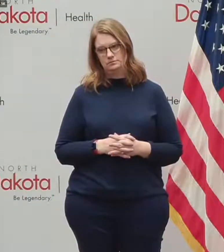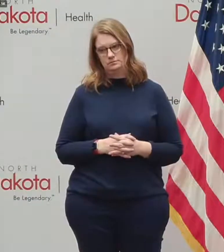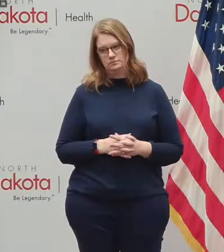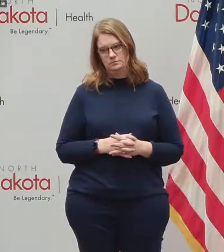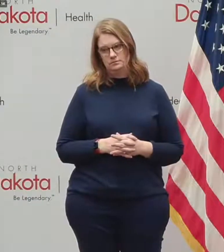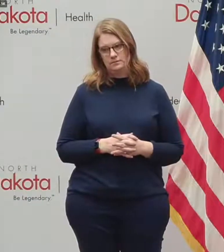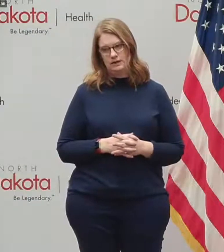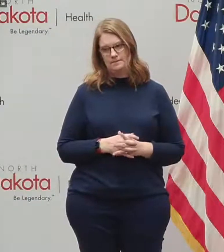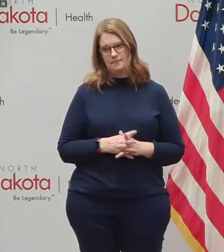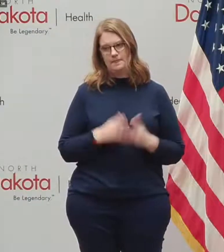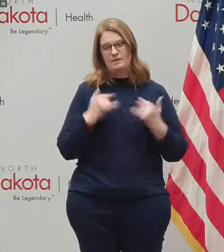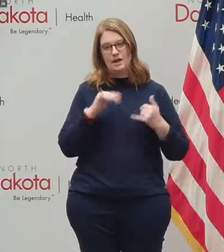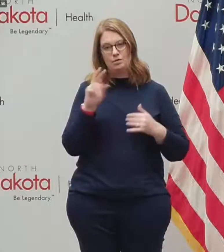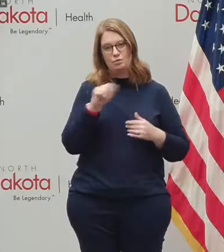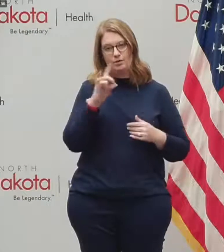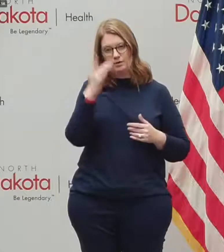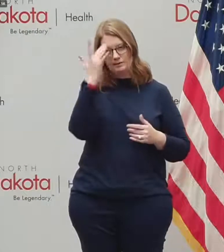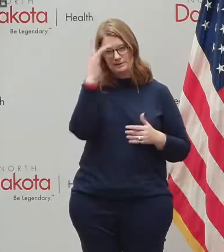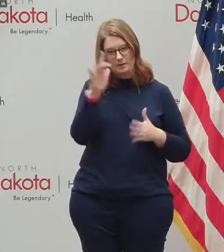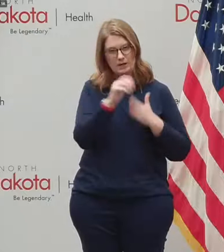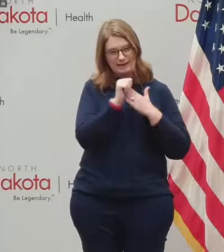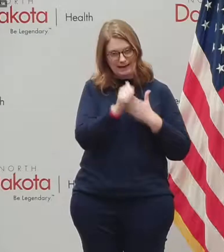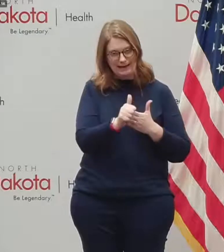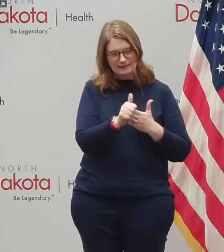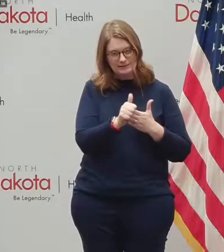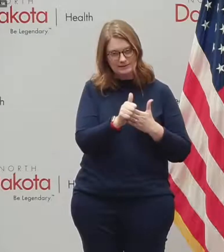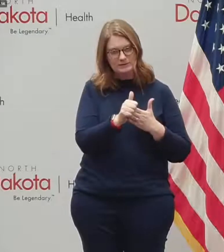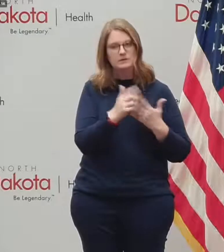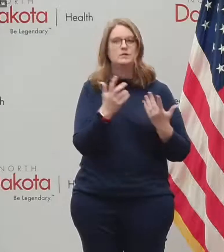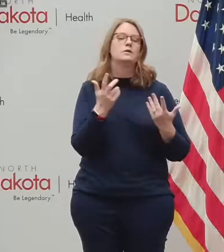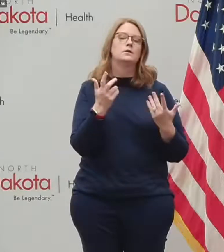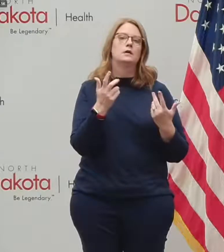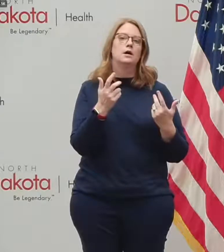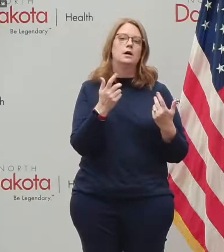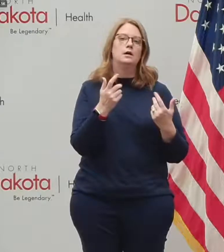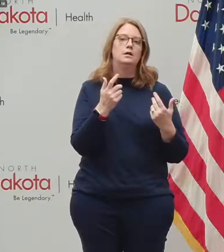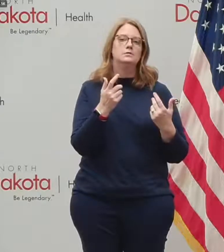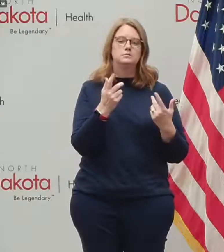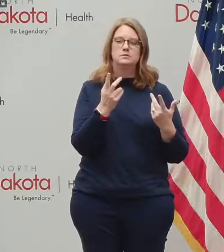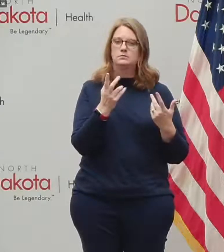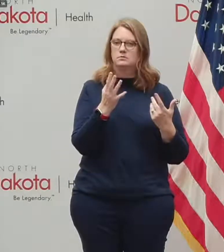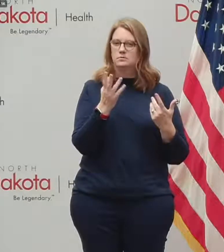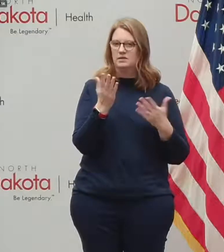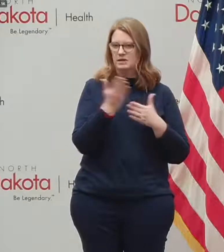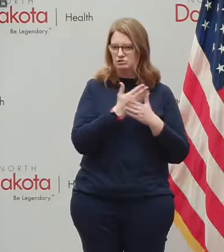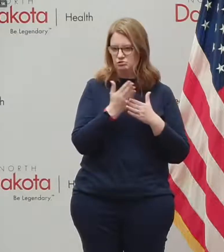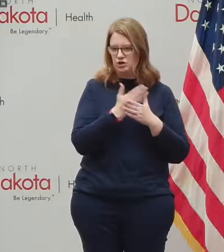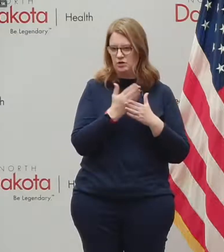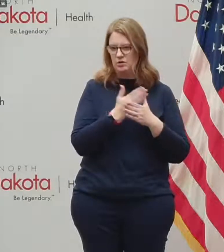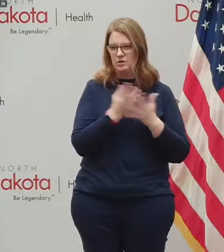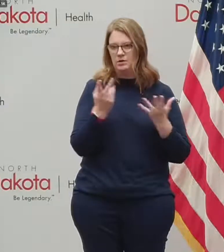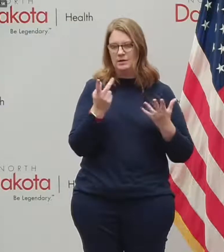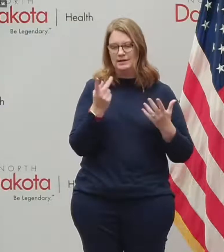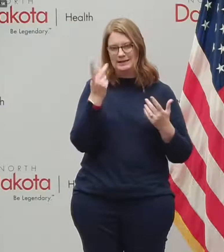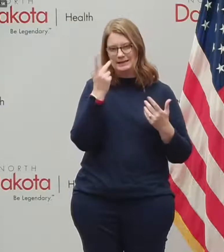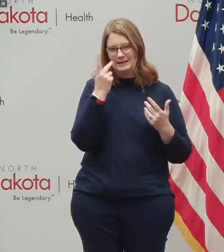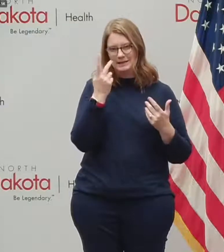When we take a look at the North Dakota SMART guidance, which we've been sharing in the past, we'll take a look at where we positioned the